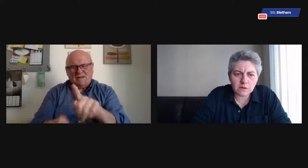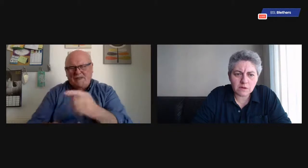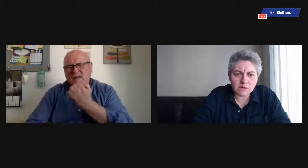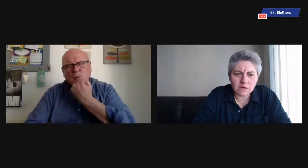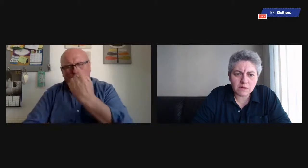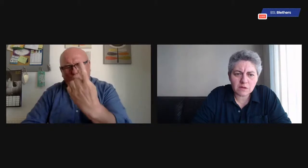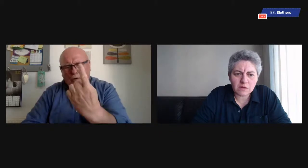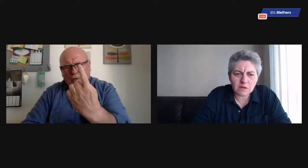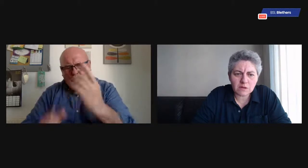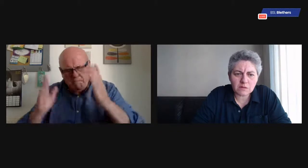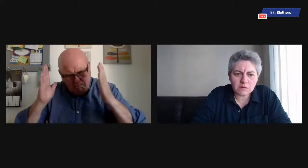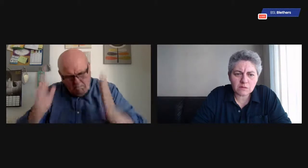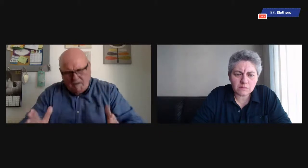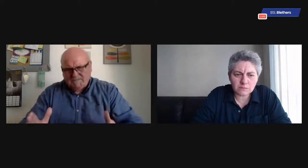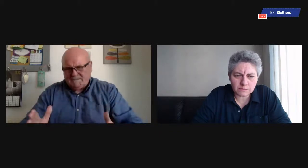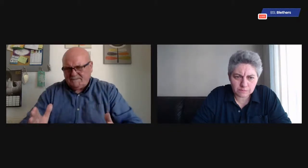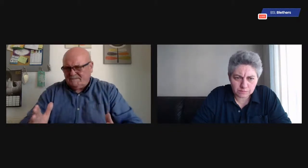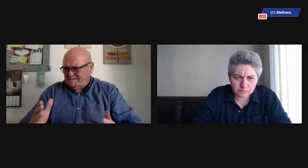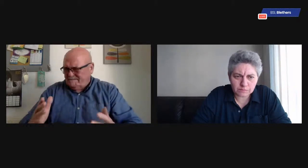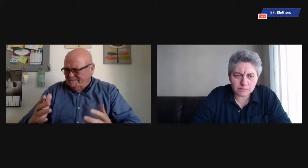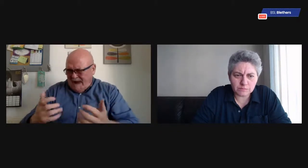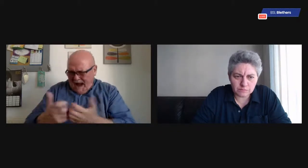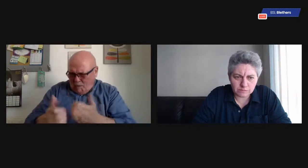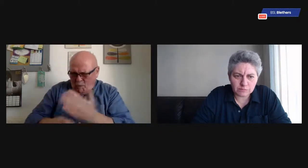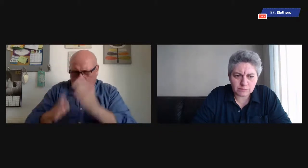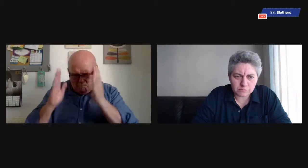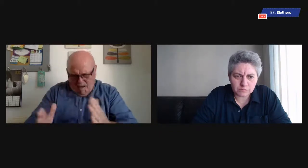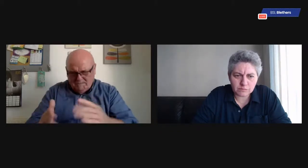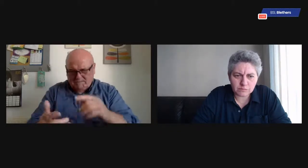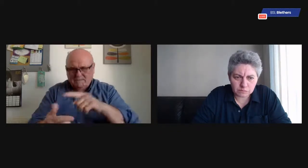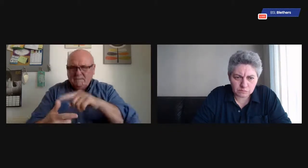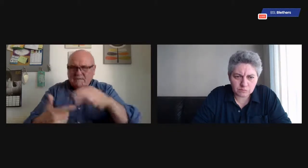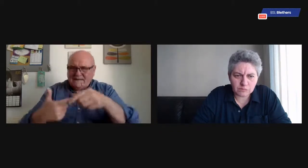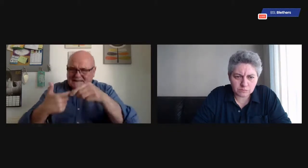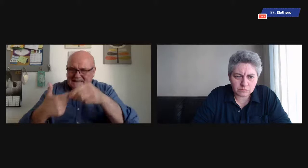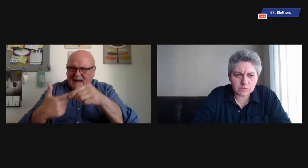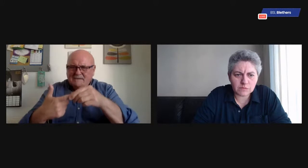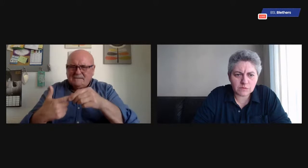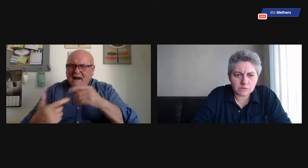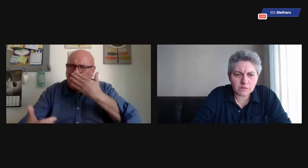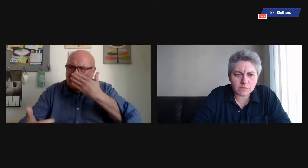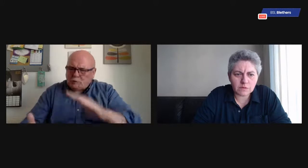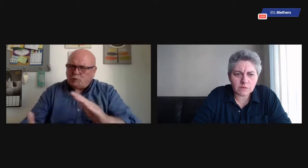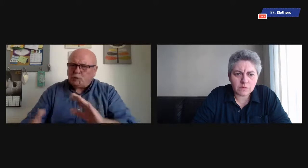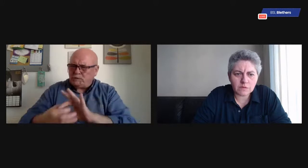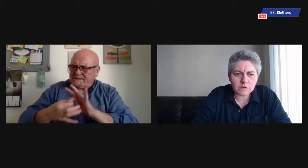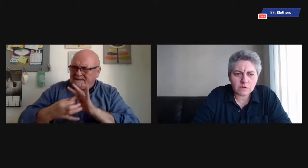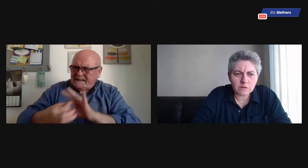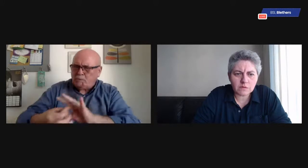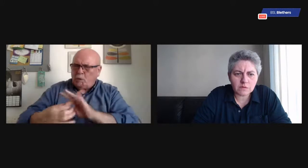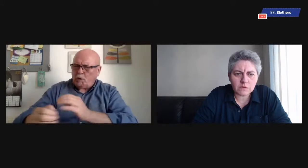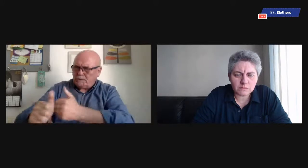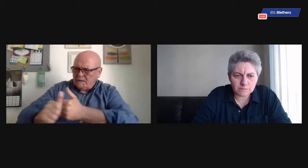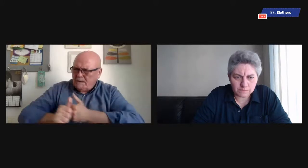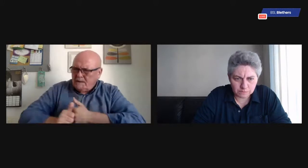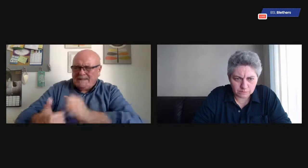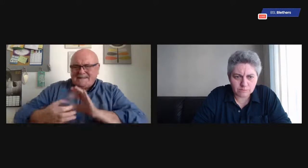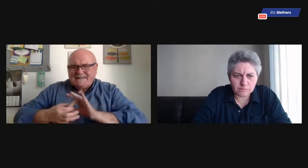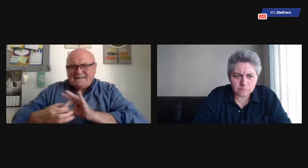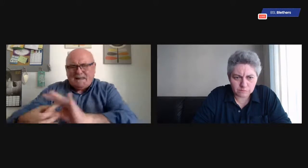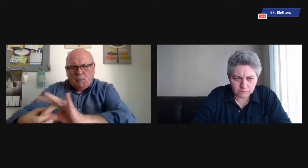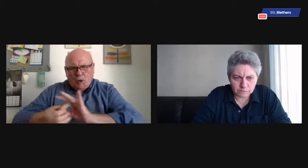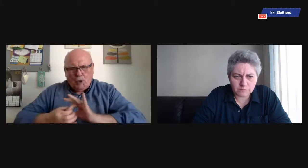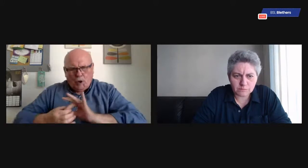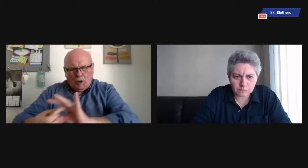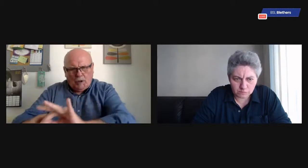to totally understand and be responsible and respect the systems. They must be able to do that. The second thing is I